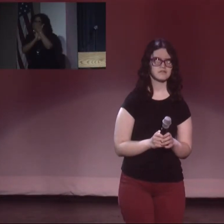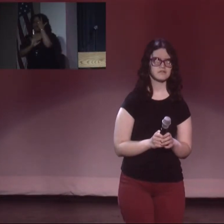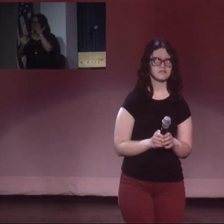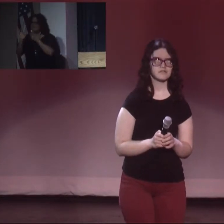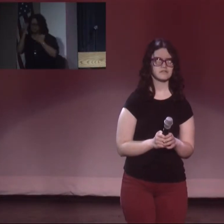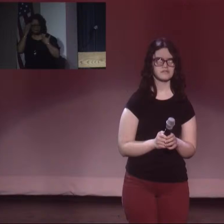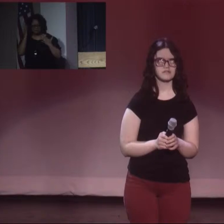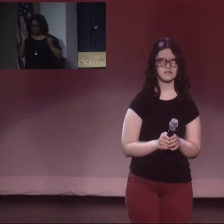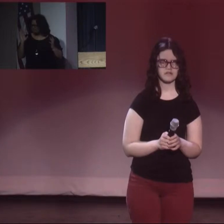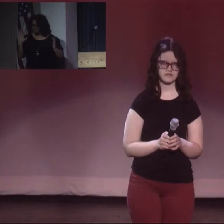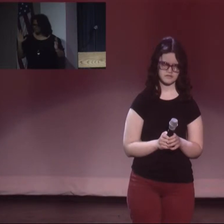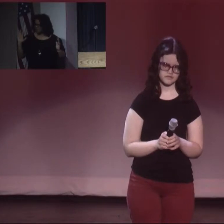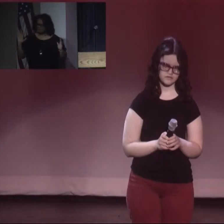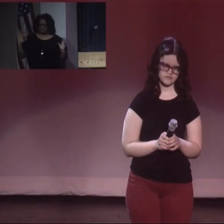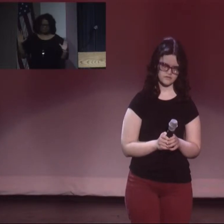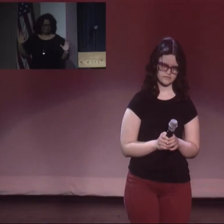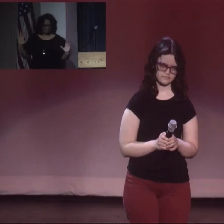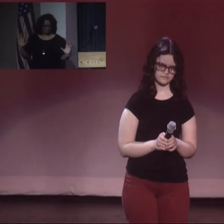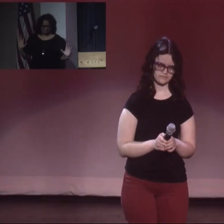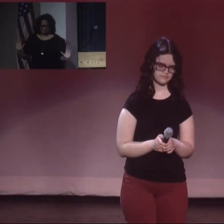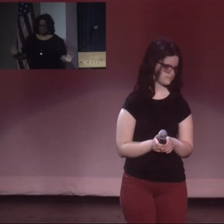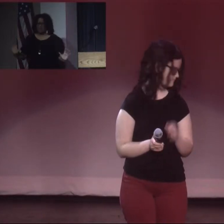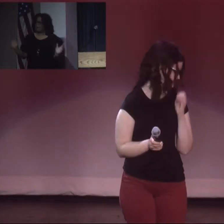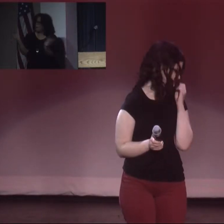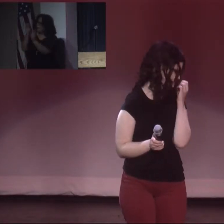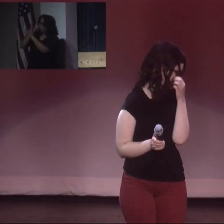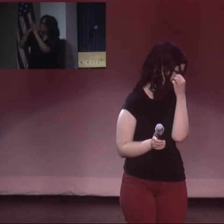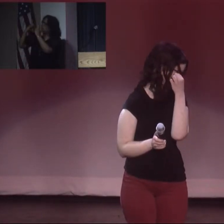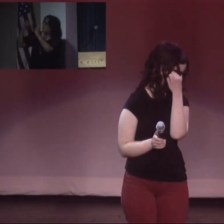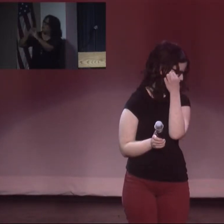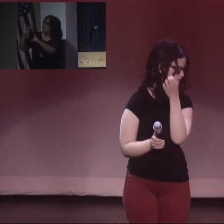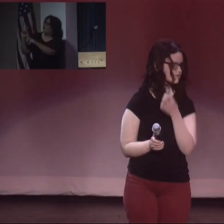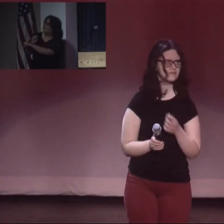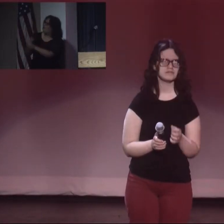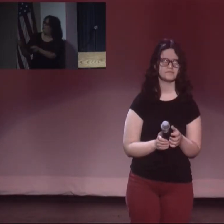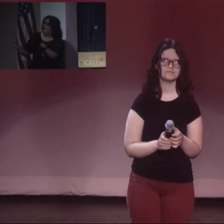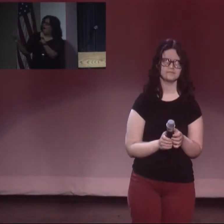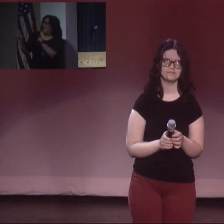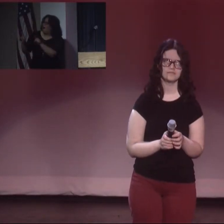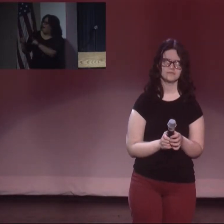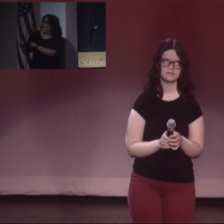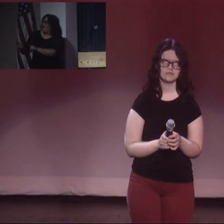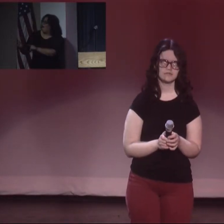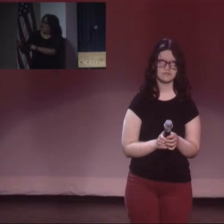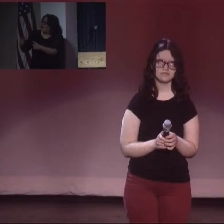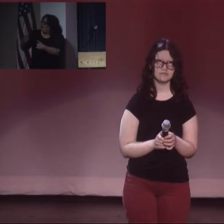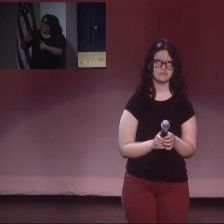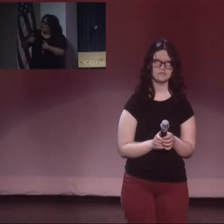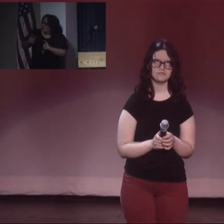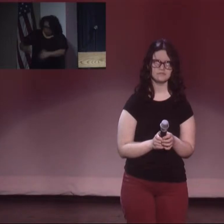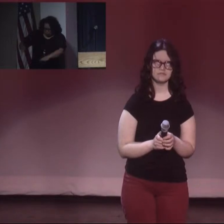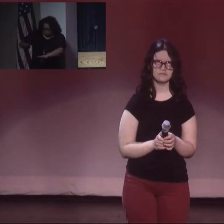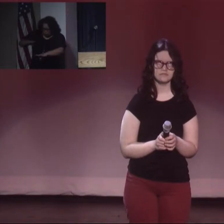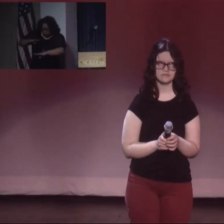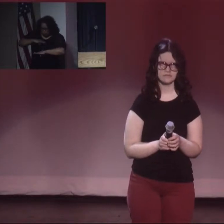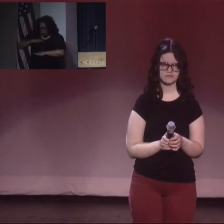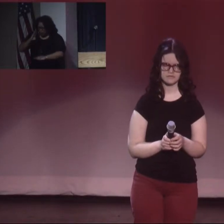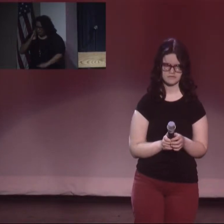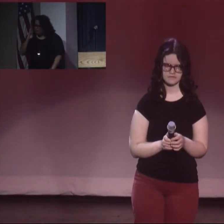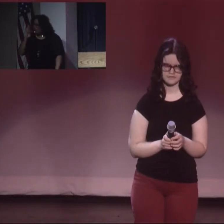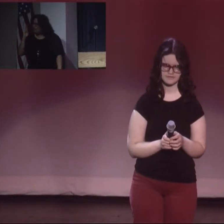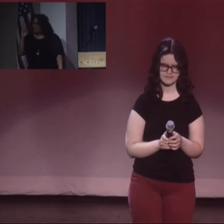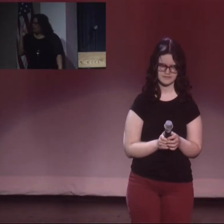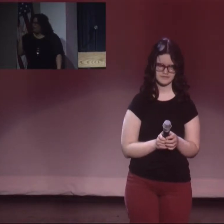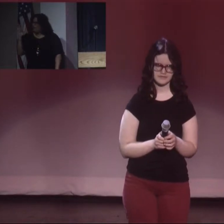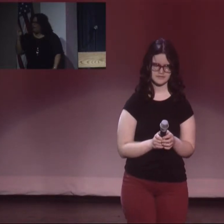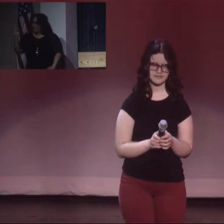lost? Even if I woke up in my dreams, would there still be something I'm missing? If I had